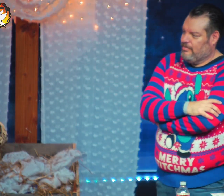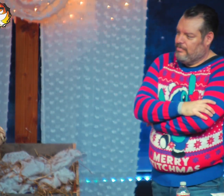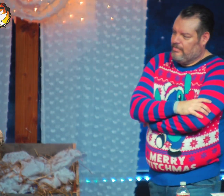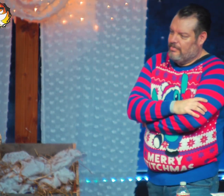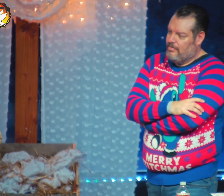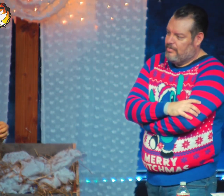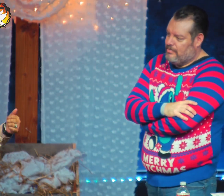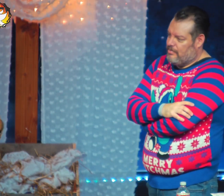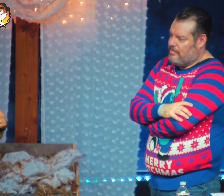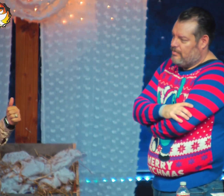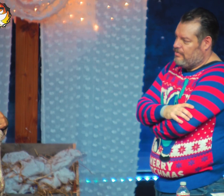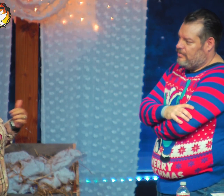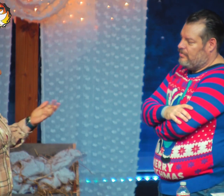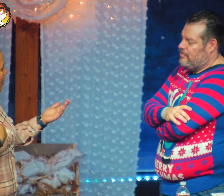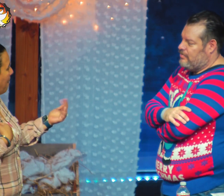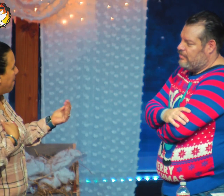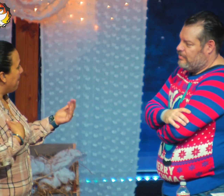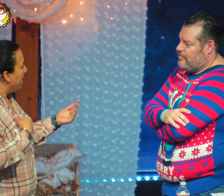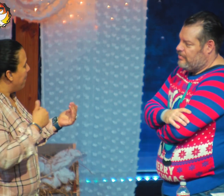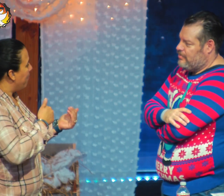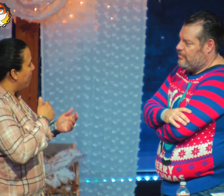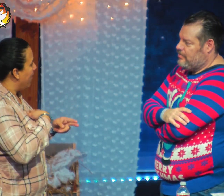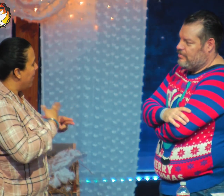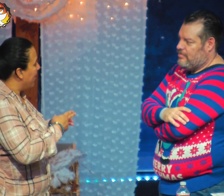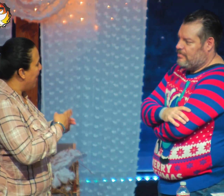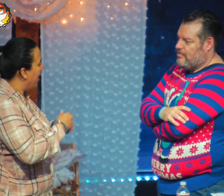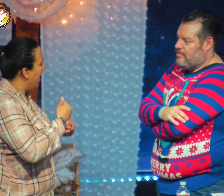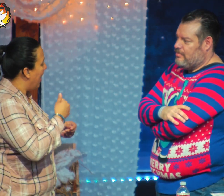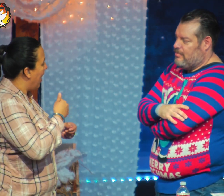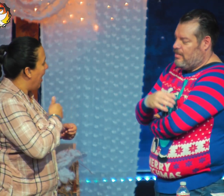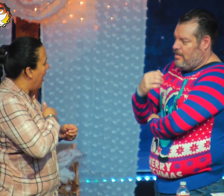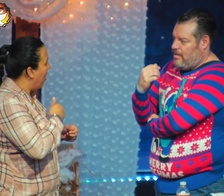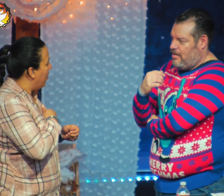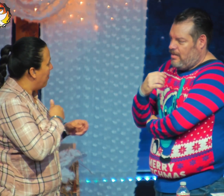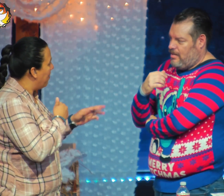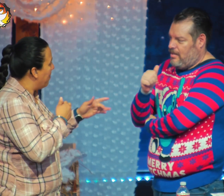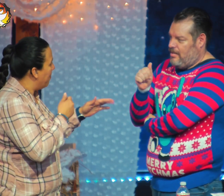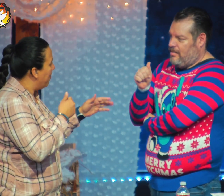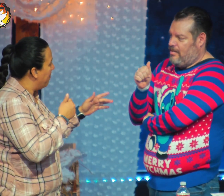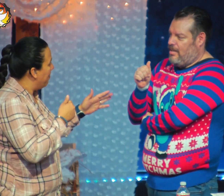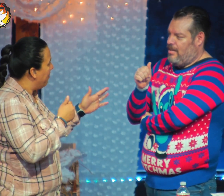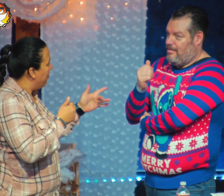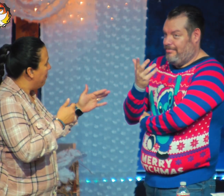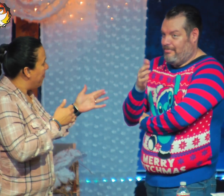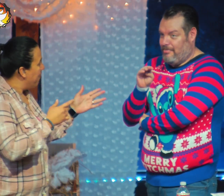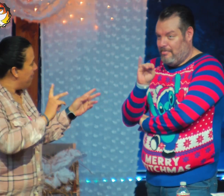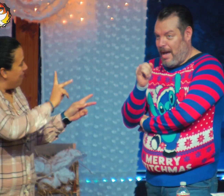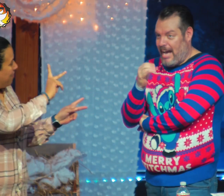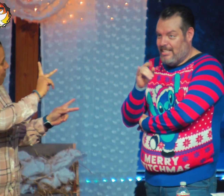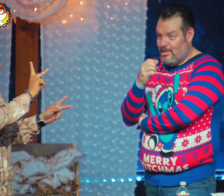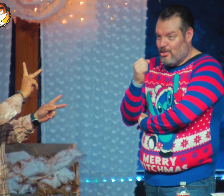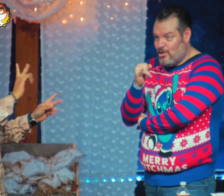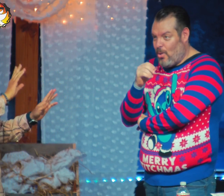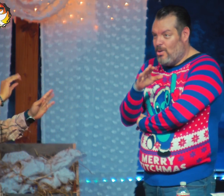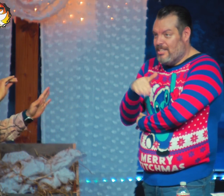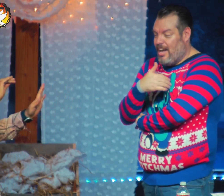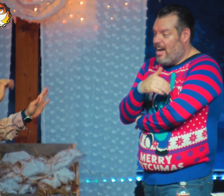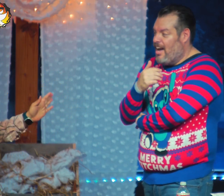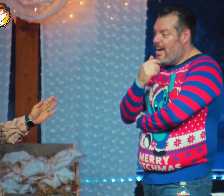too. Elephants have good memories and we need to be like an elephant. Well, just to remember God.